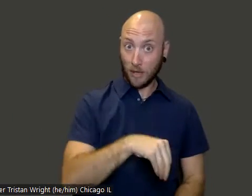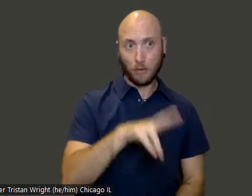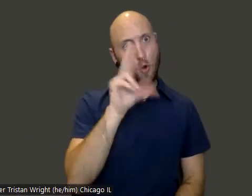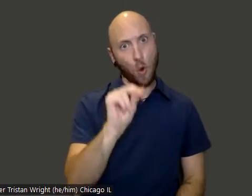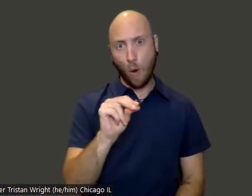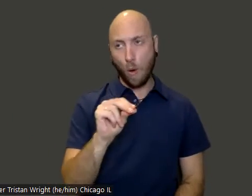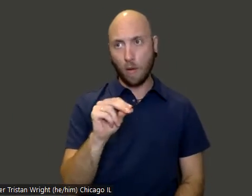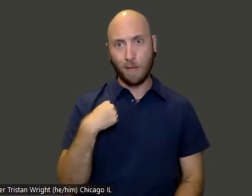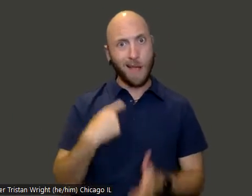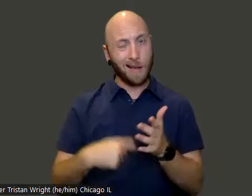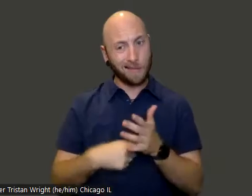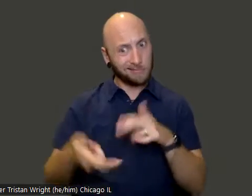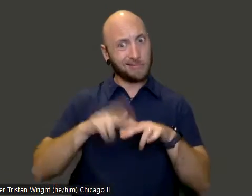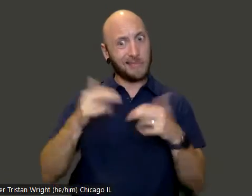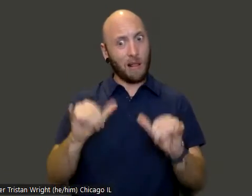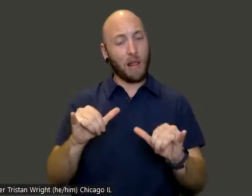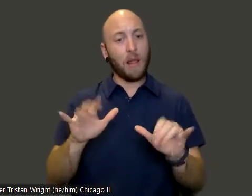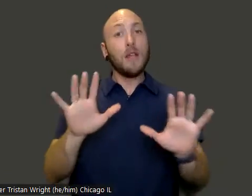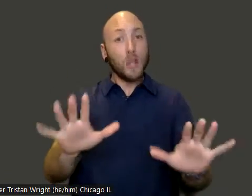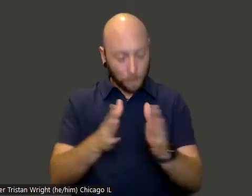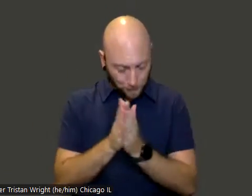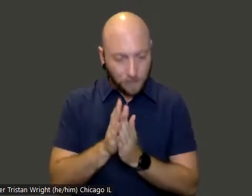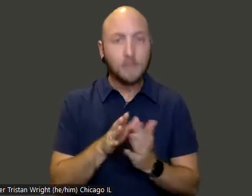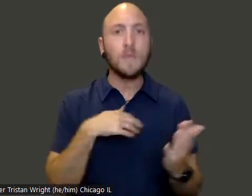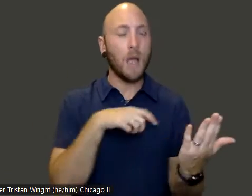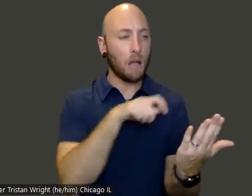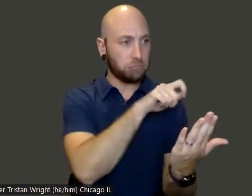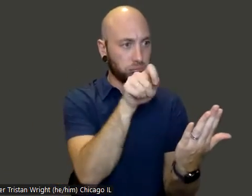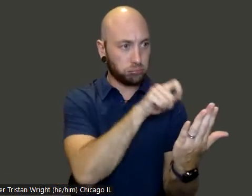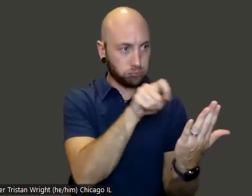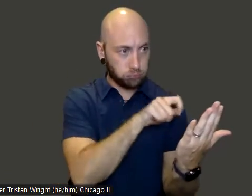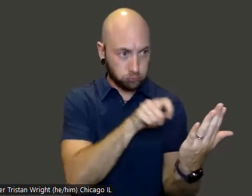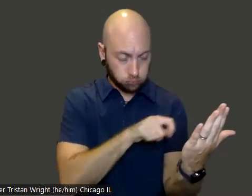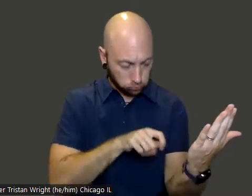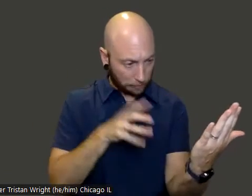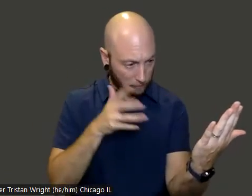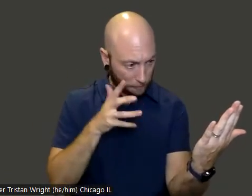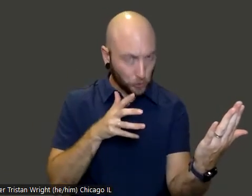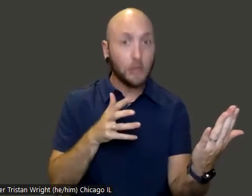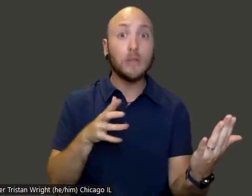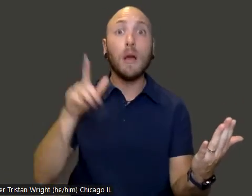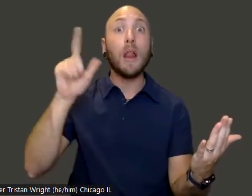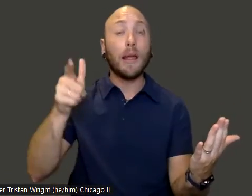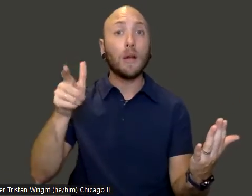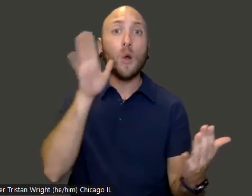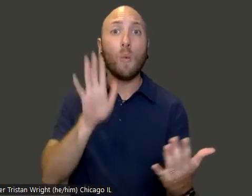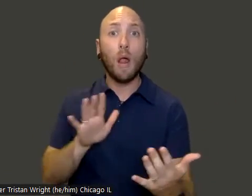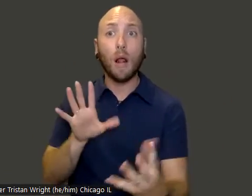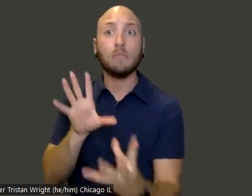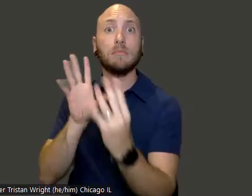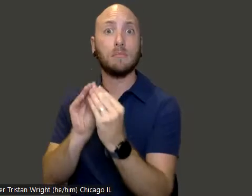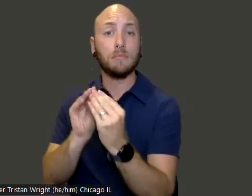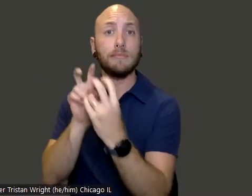this. So I'm going to talk to my sponsor about this, and we're going to look at some of my character defects. We're going to look at some of my